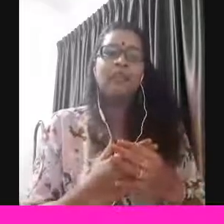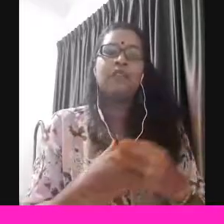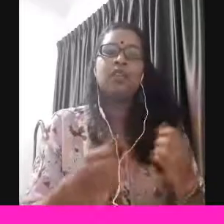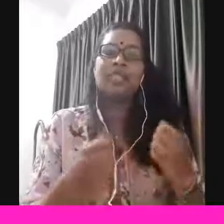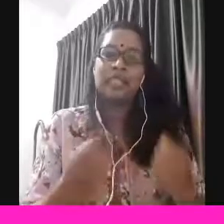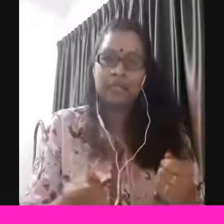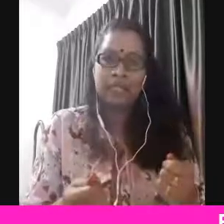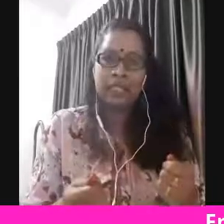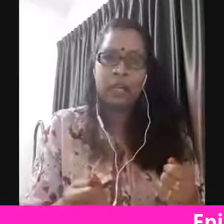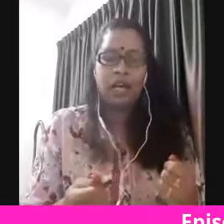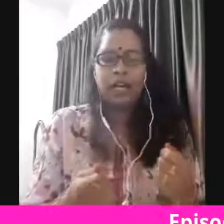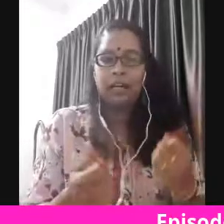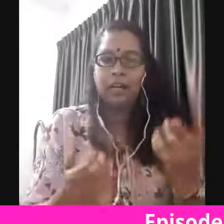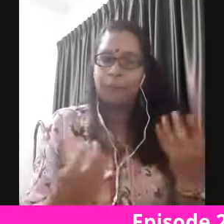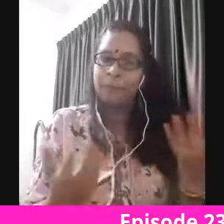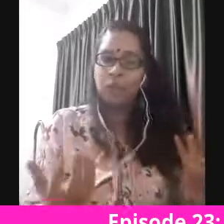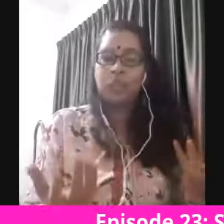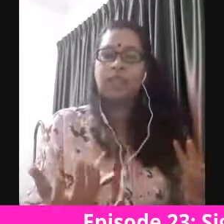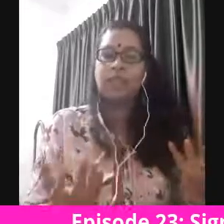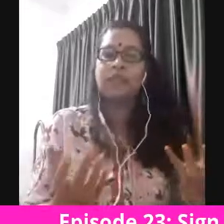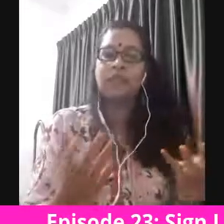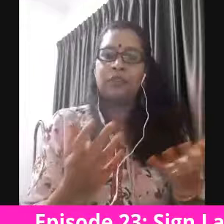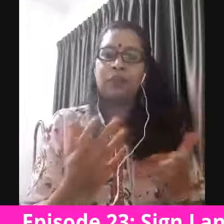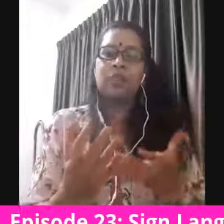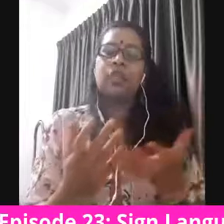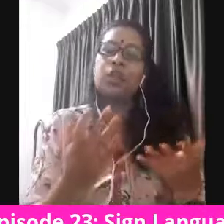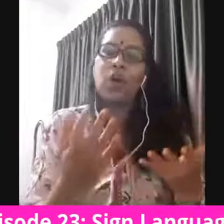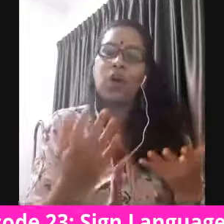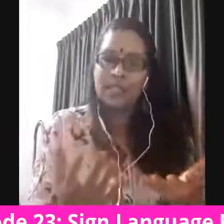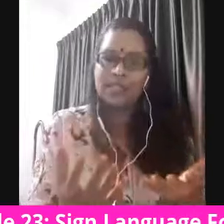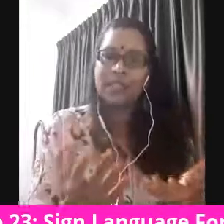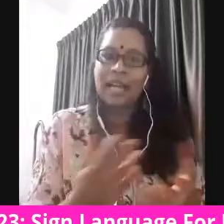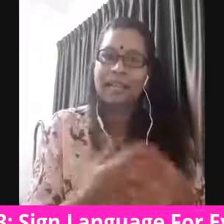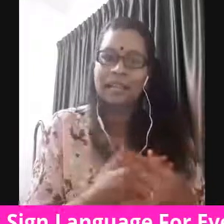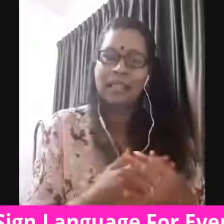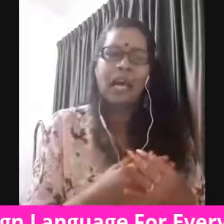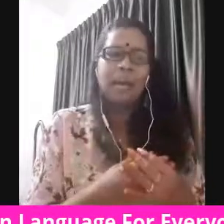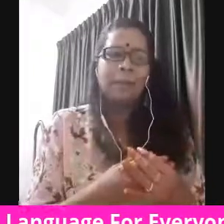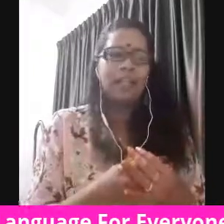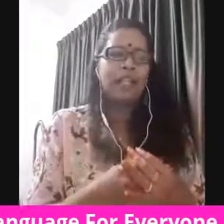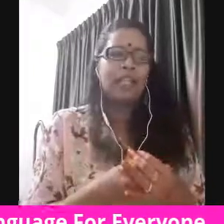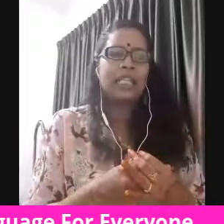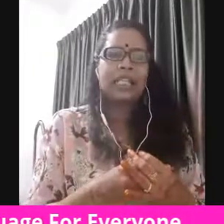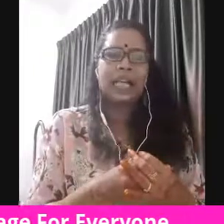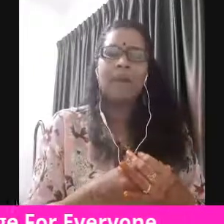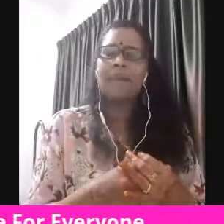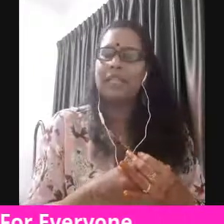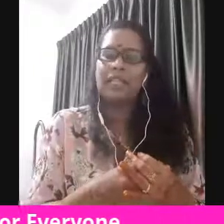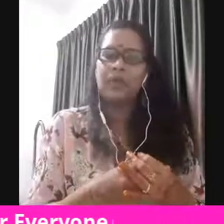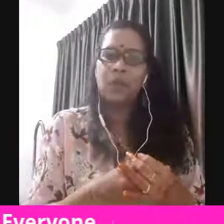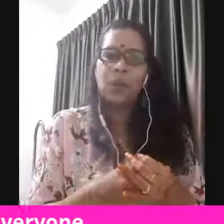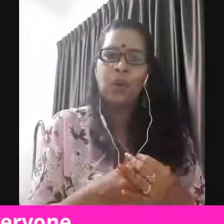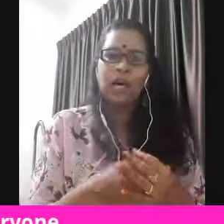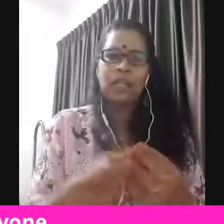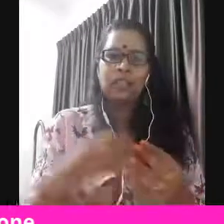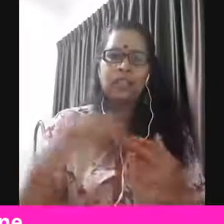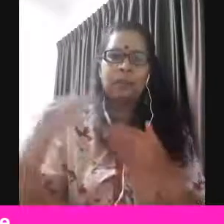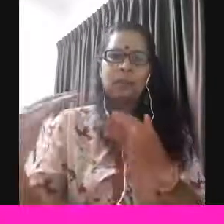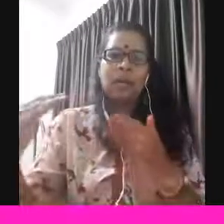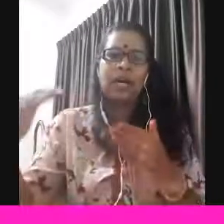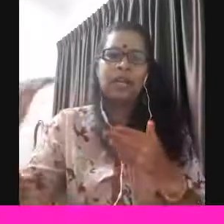maybe they will Mm-hmm. give you Mm-hmm. certificate for the courses, I think. Completion of the But courses. yeah, Uh-huh. but there is